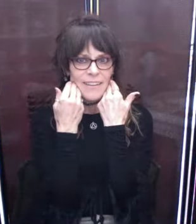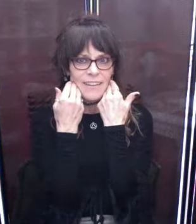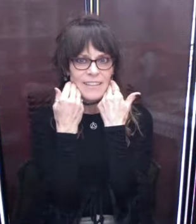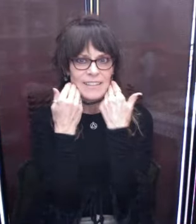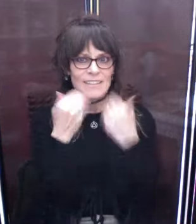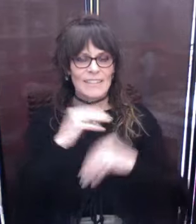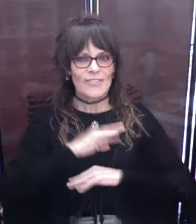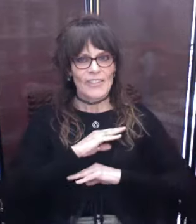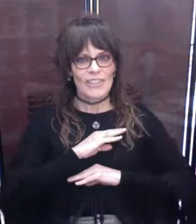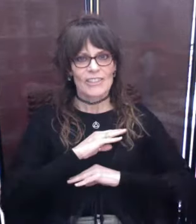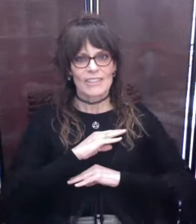lost soul